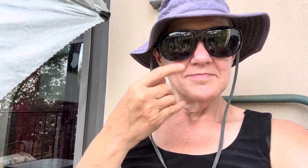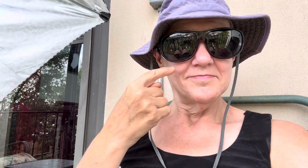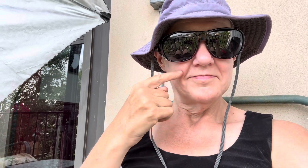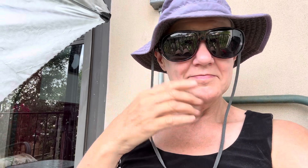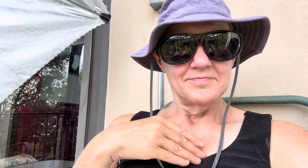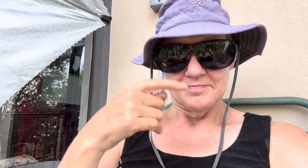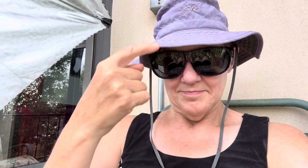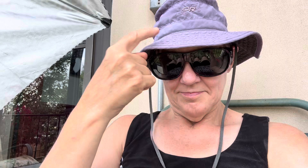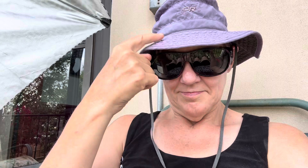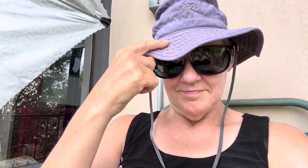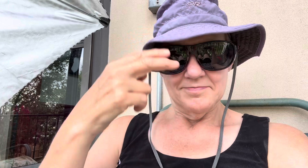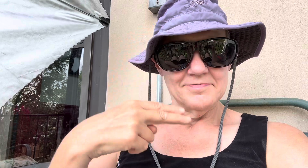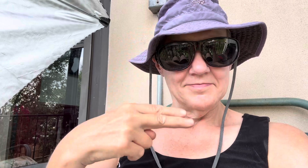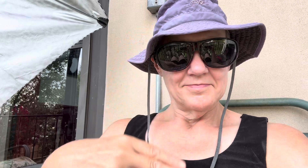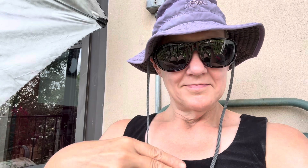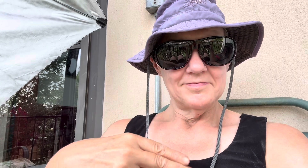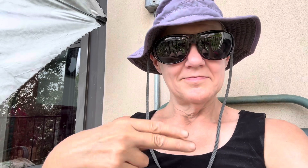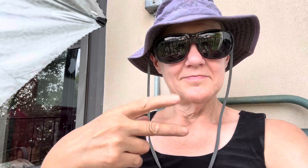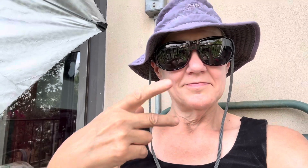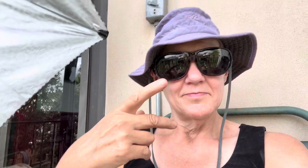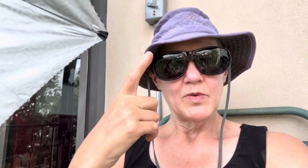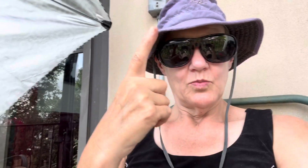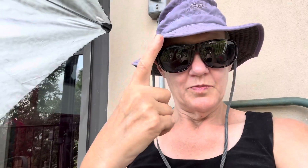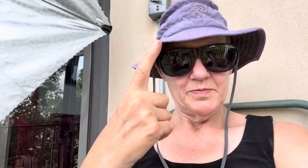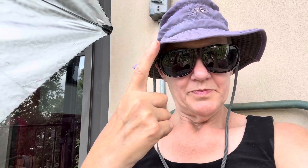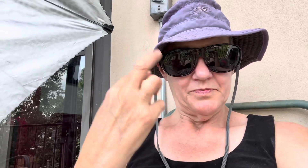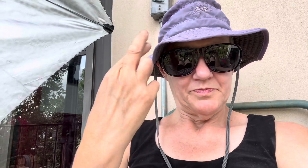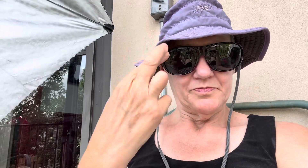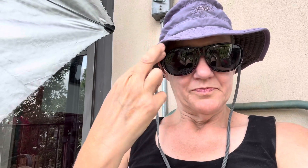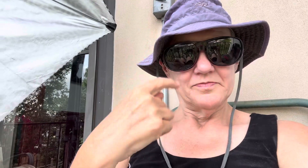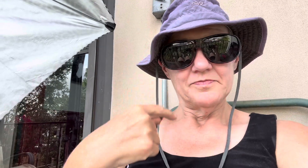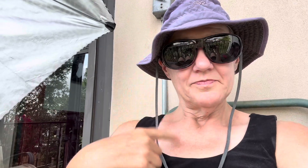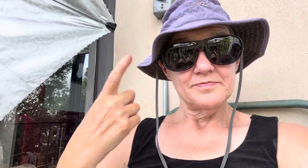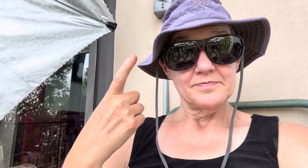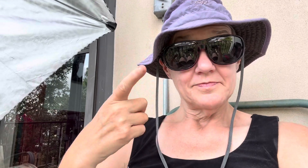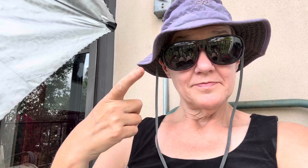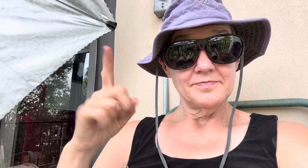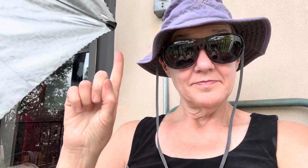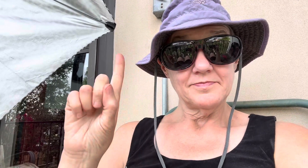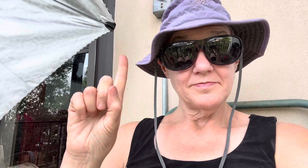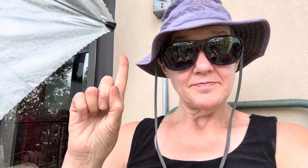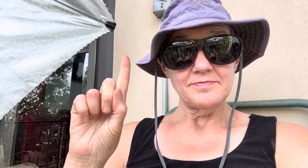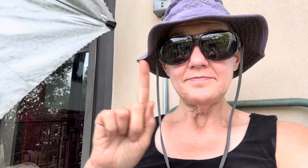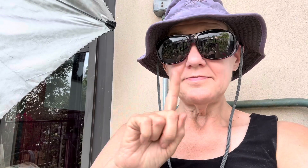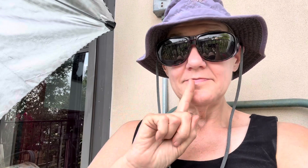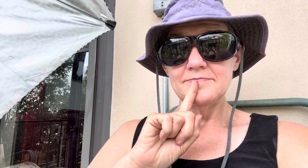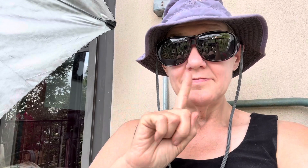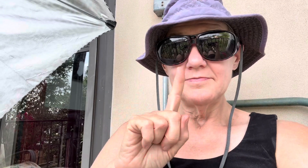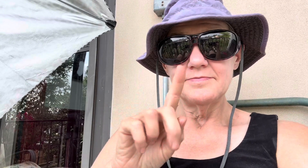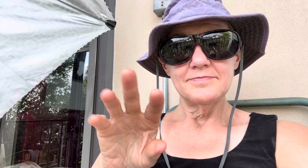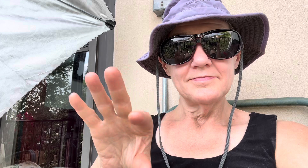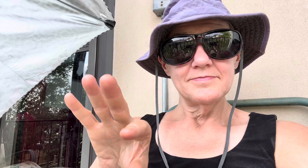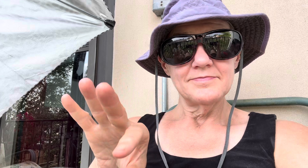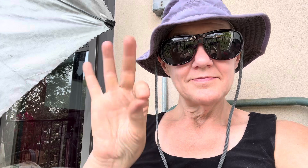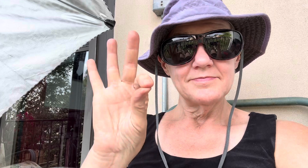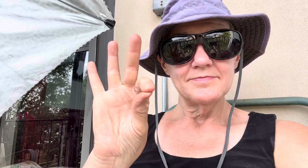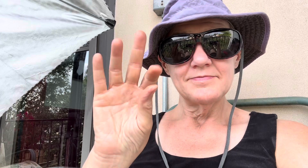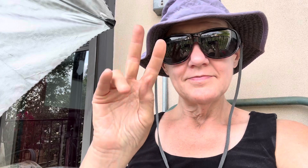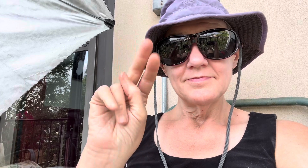non-food related activity to fill my time, to fill my thoughts, and for me to look forward